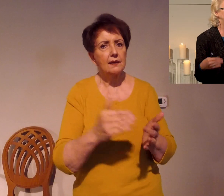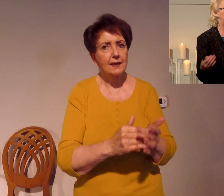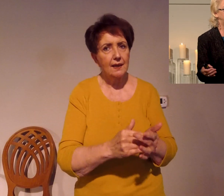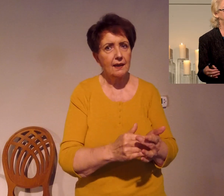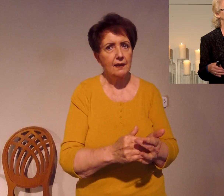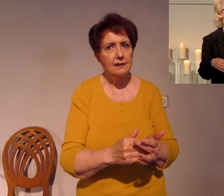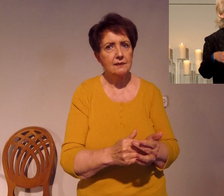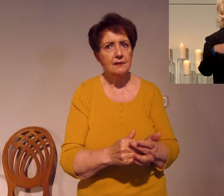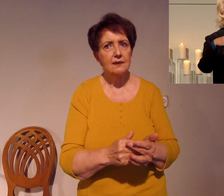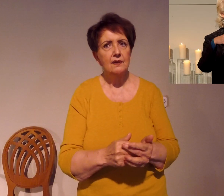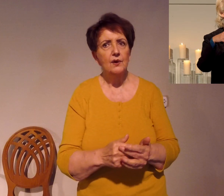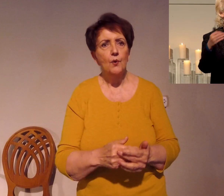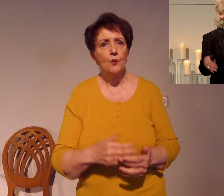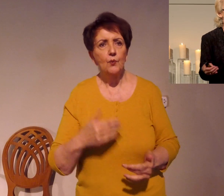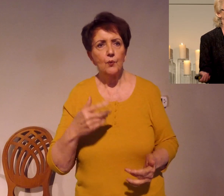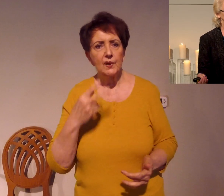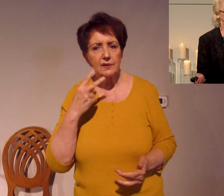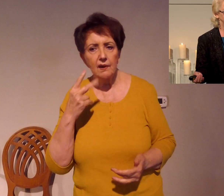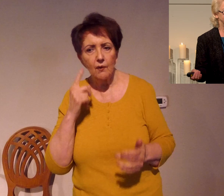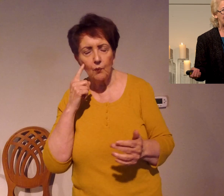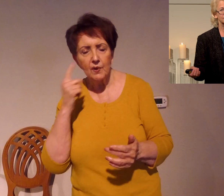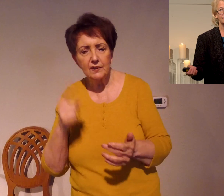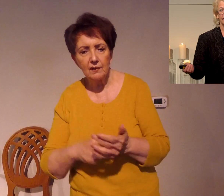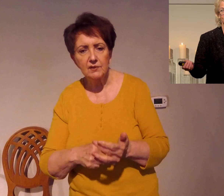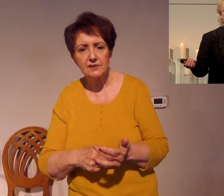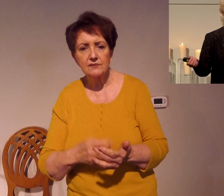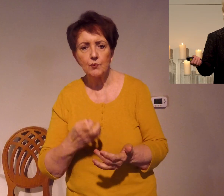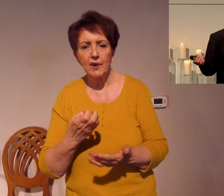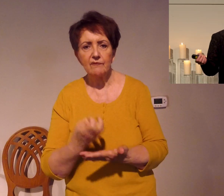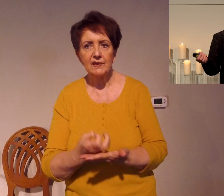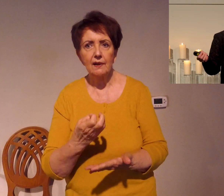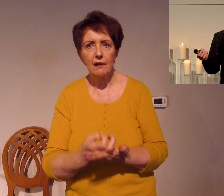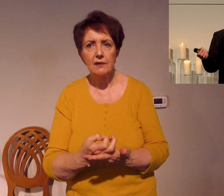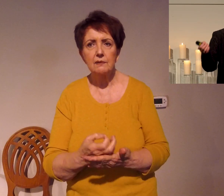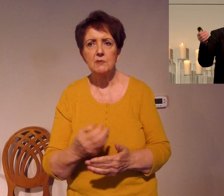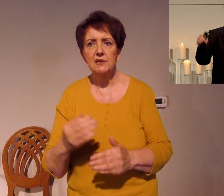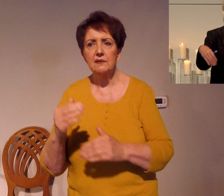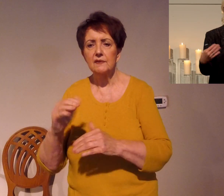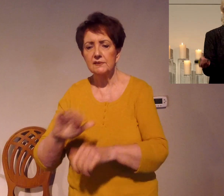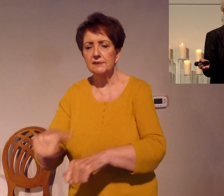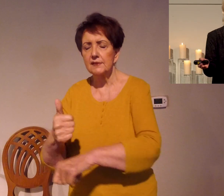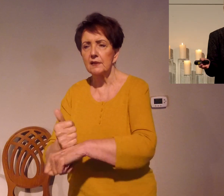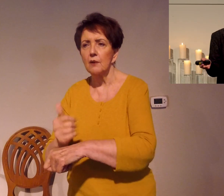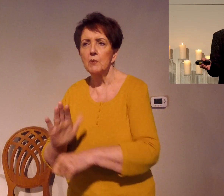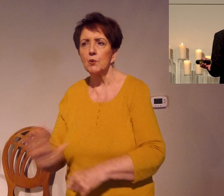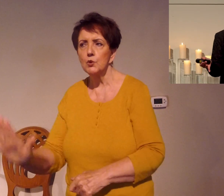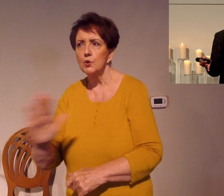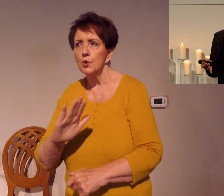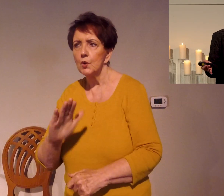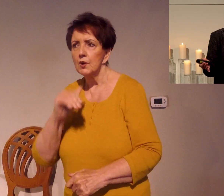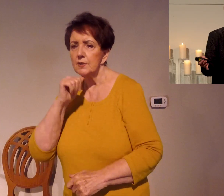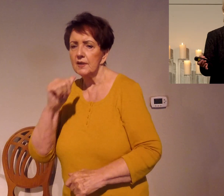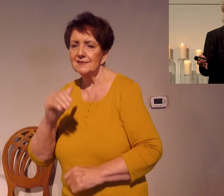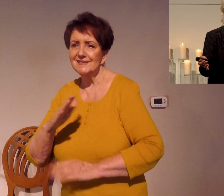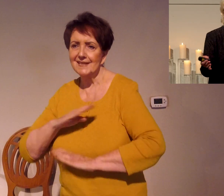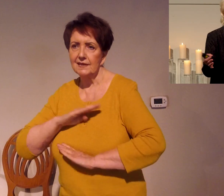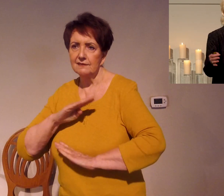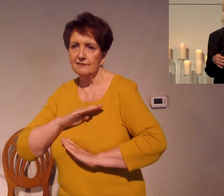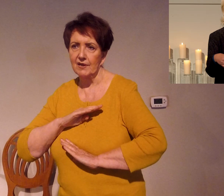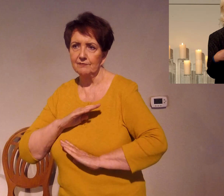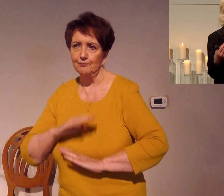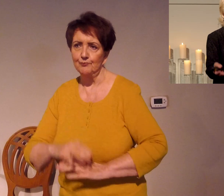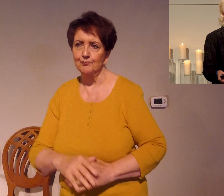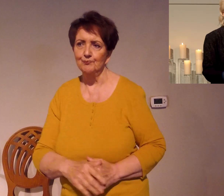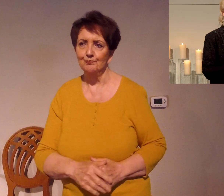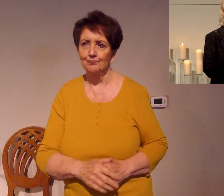with an economy that is built on your dissatisfaction. the dissatisfaction that you feel about your own life. So we